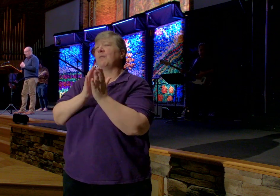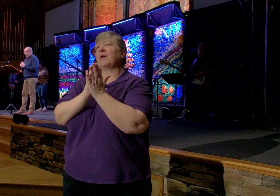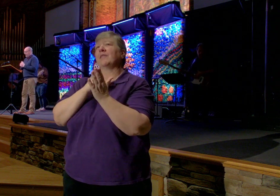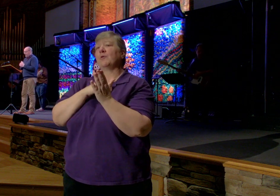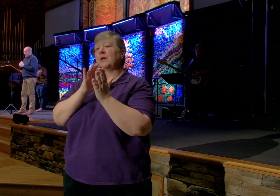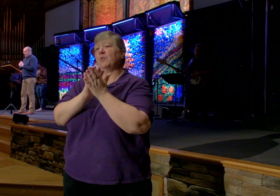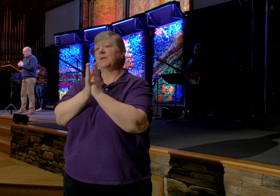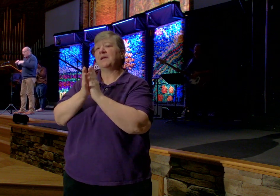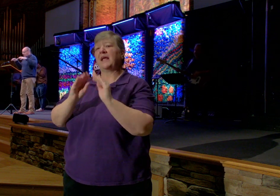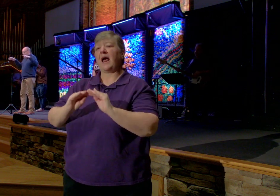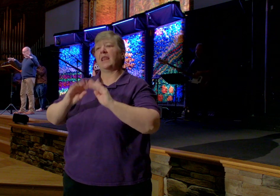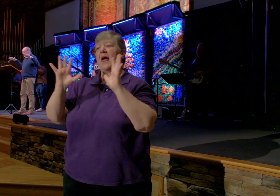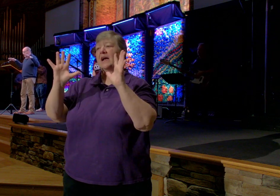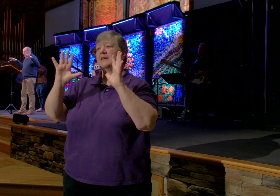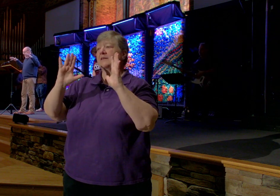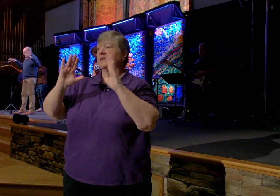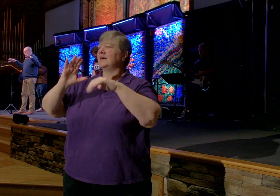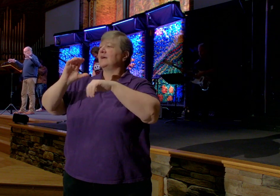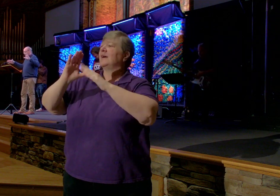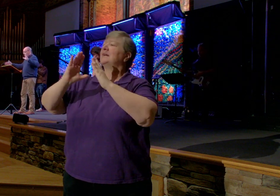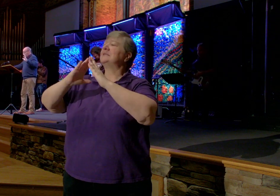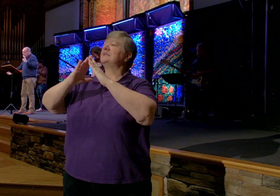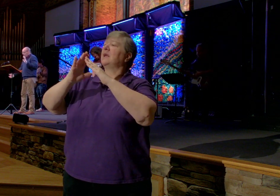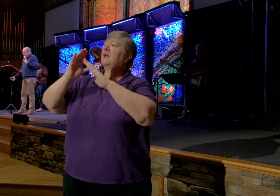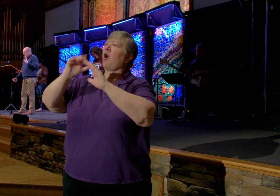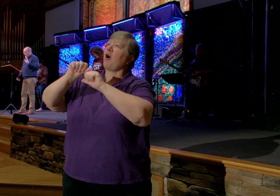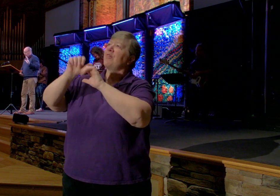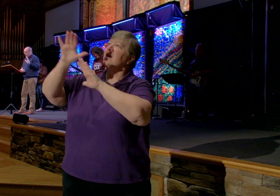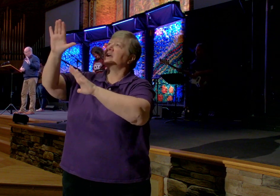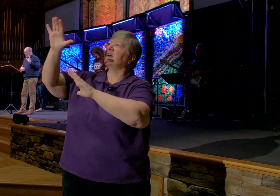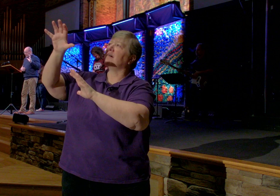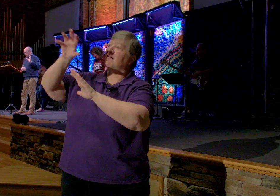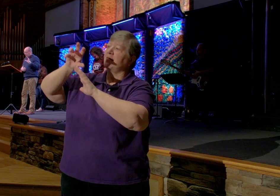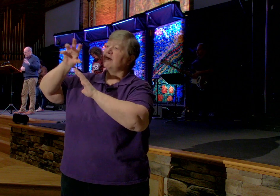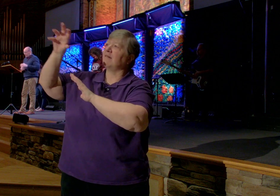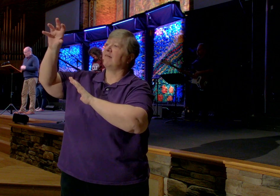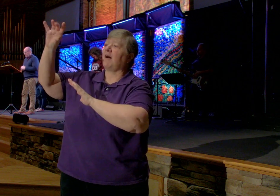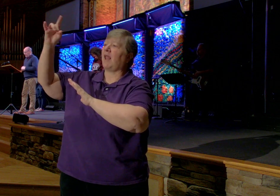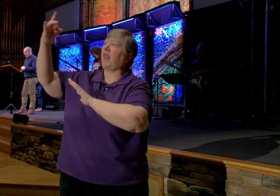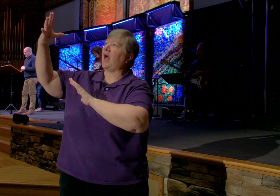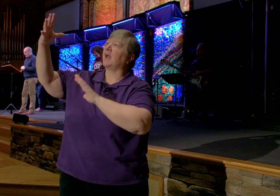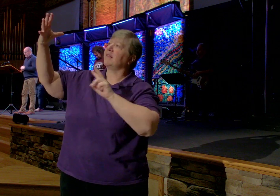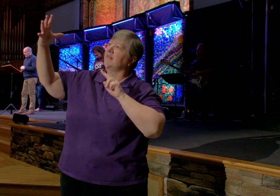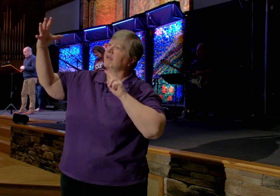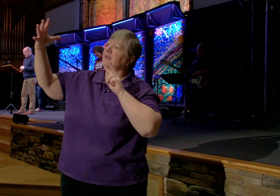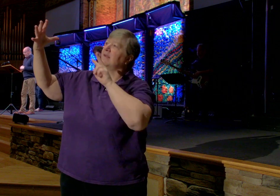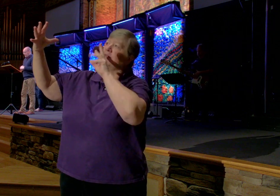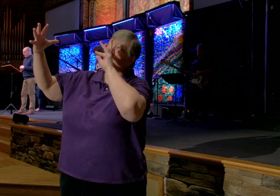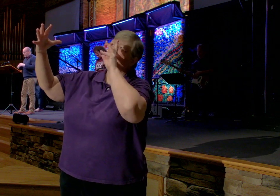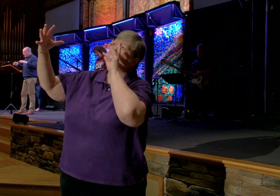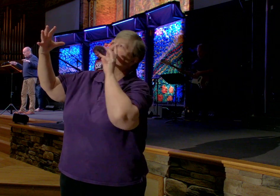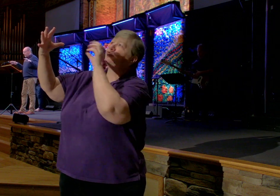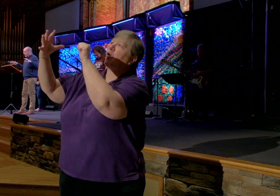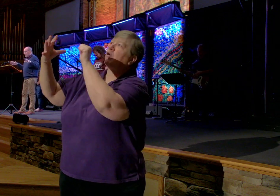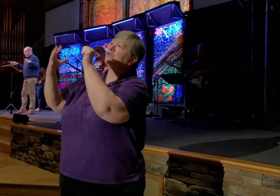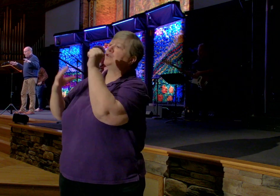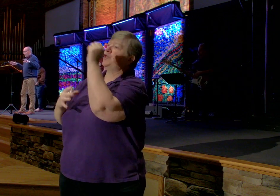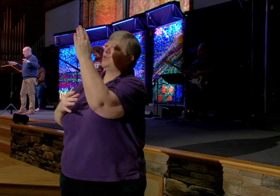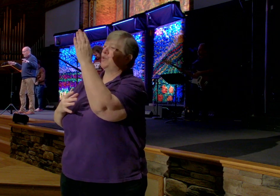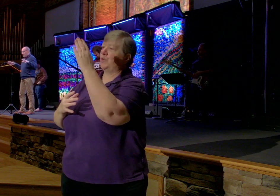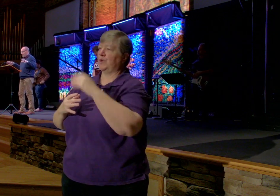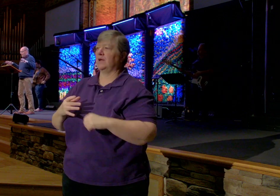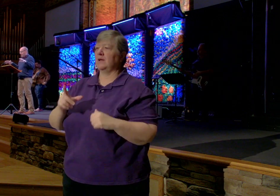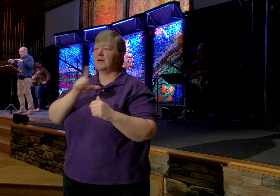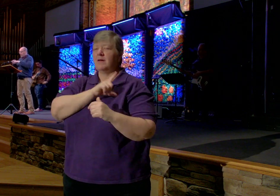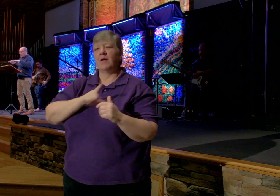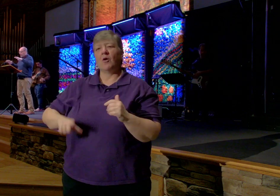be a light, a city on a hill that people would see, that they would be drawn to you. We pray,